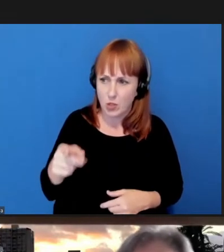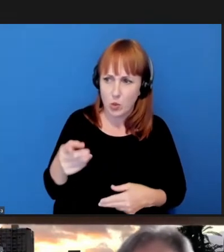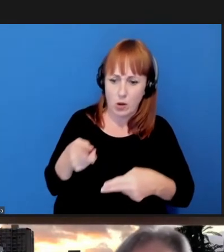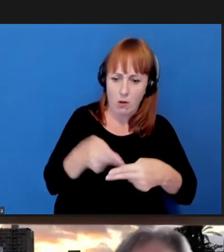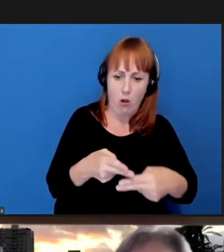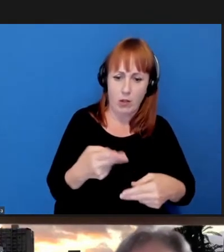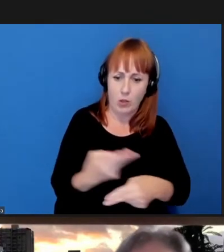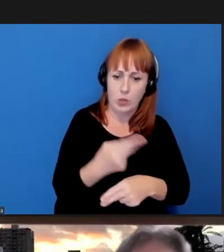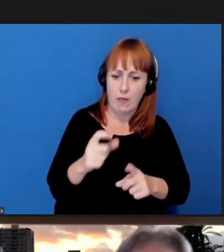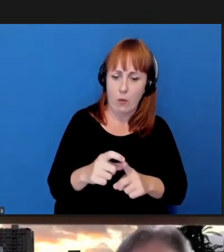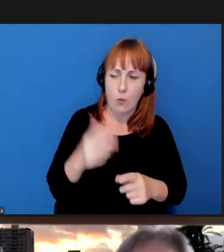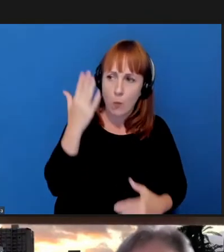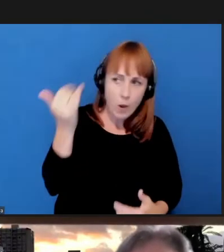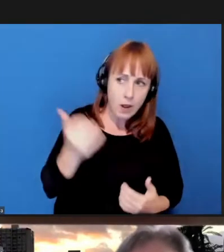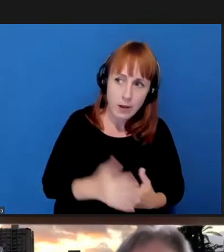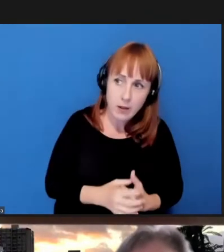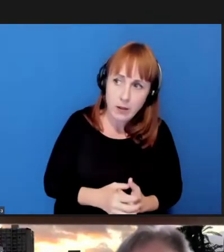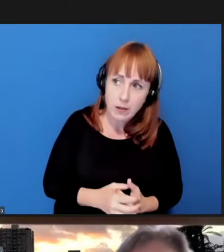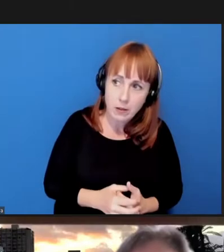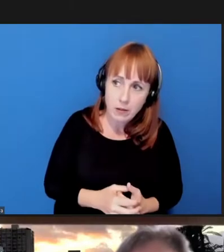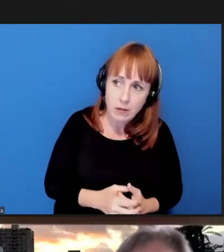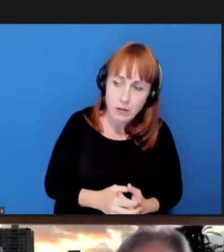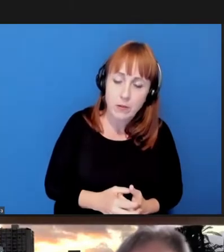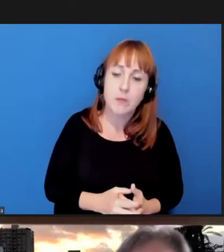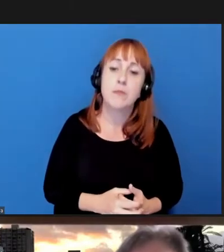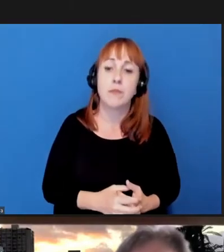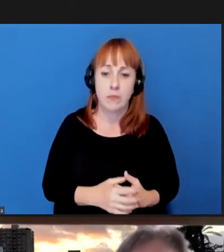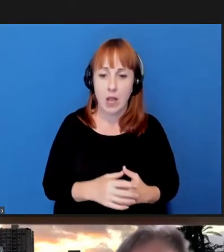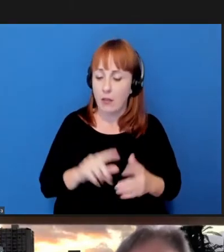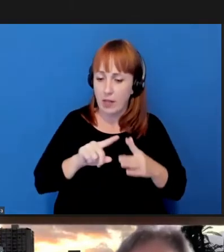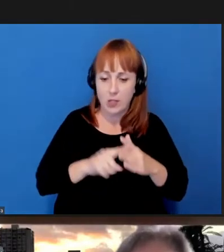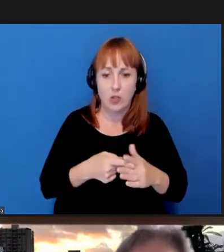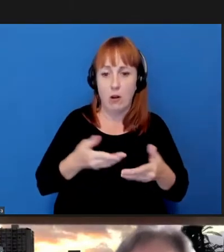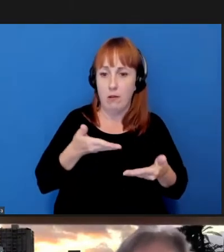Why are you using this term? And then you go from there.